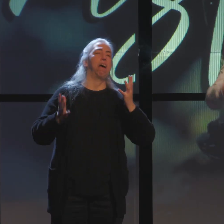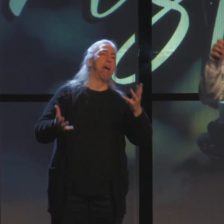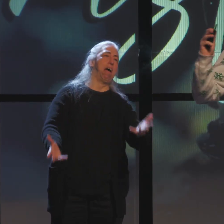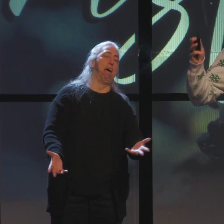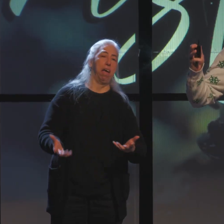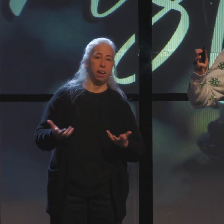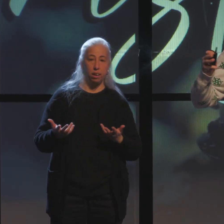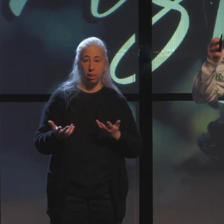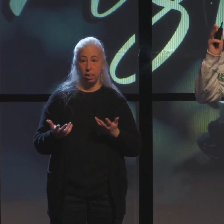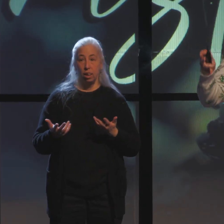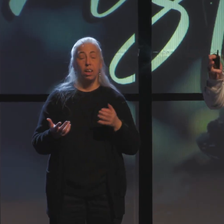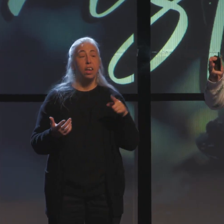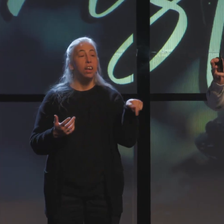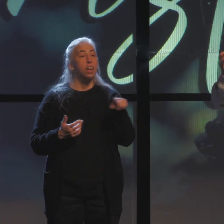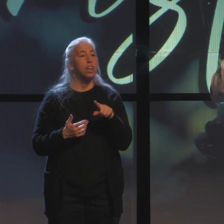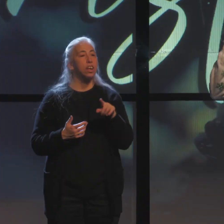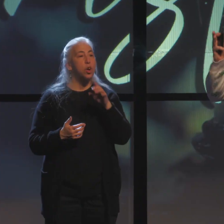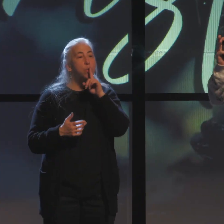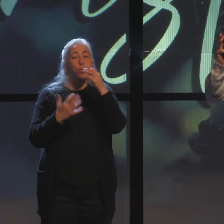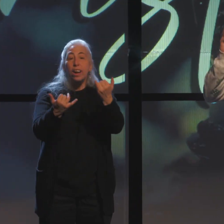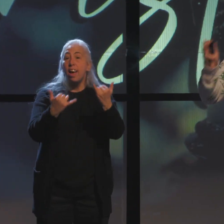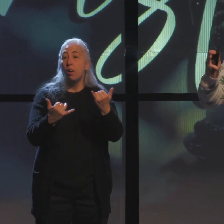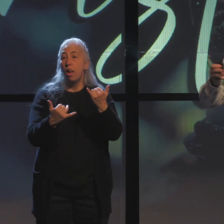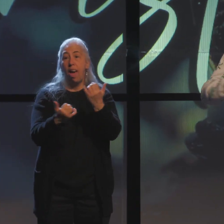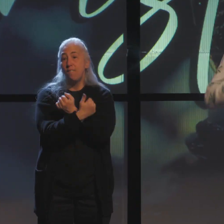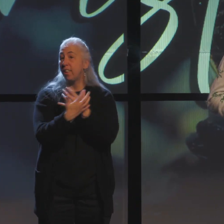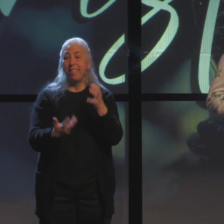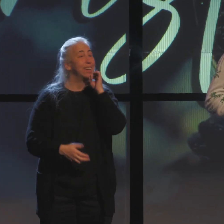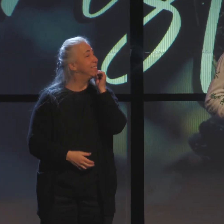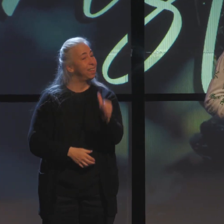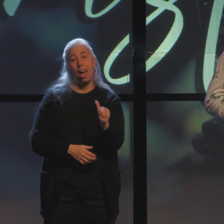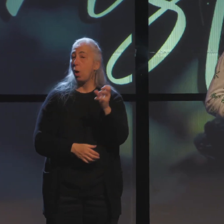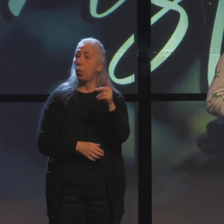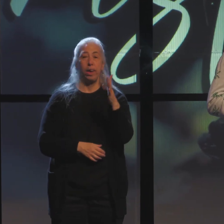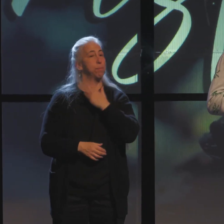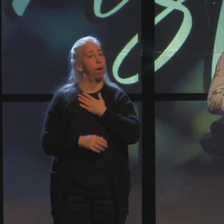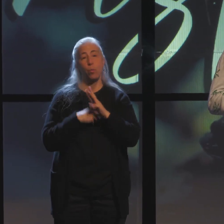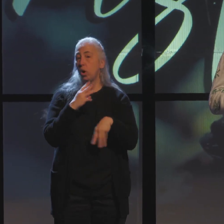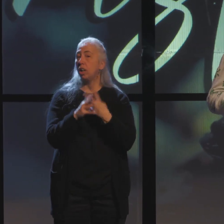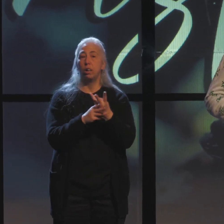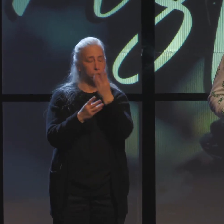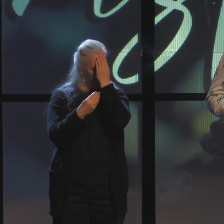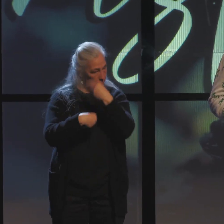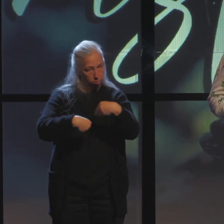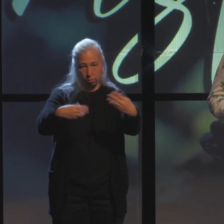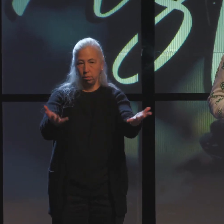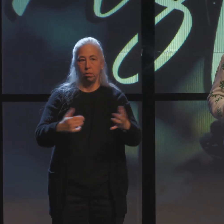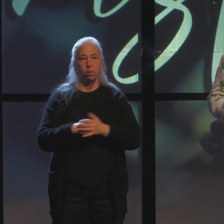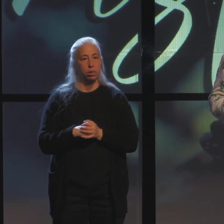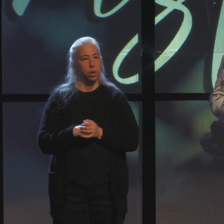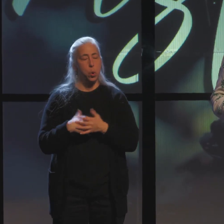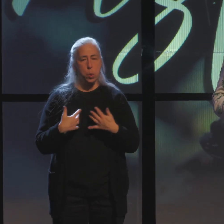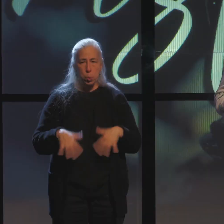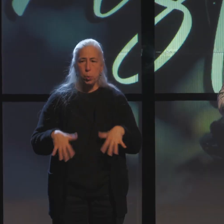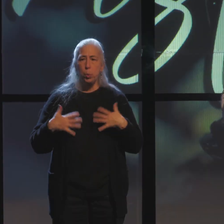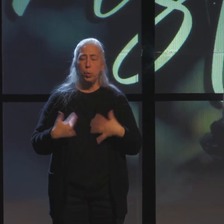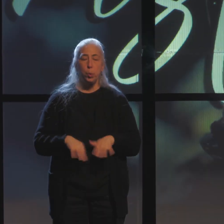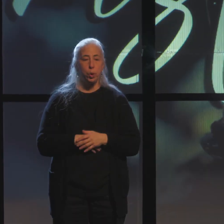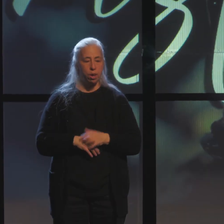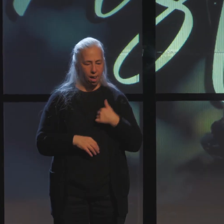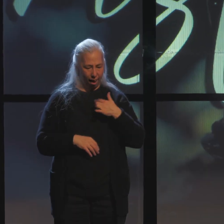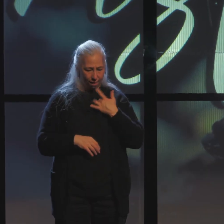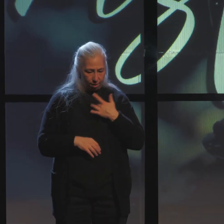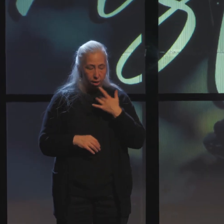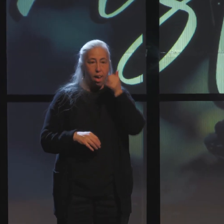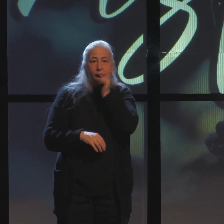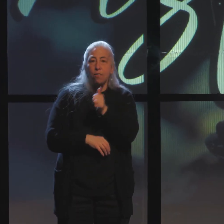I'm going to tell you right now, everything is not okay in my world. Far from it. I feel like